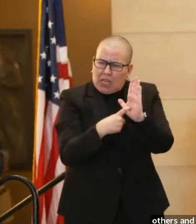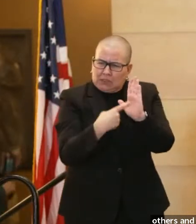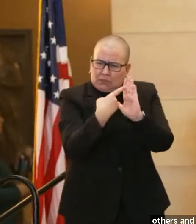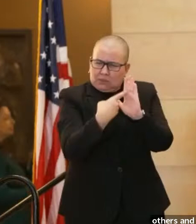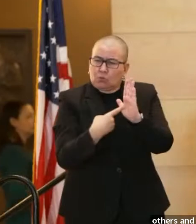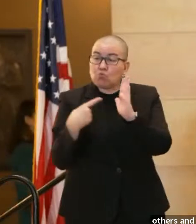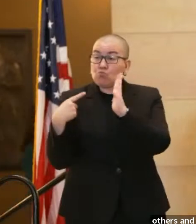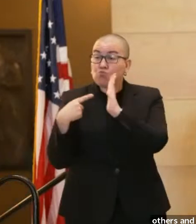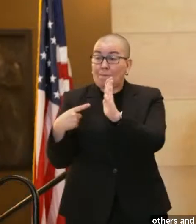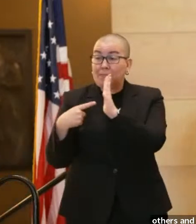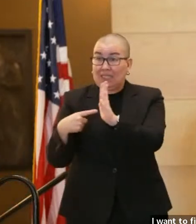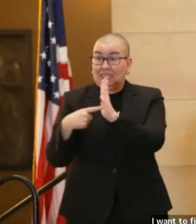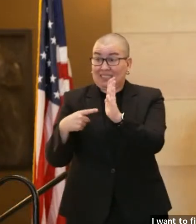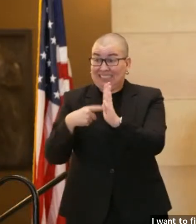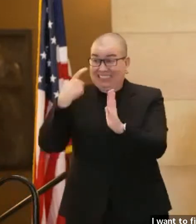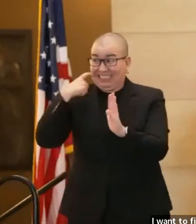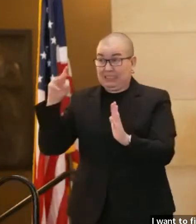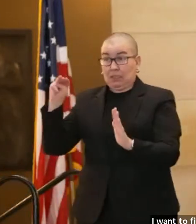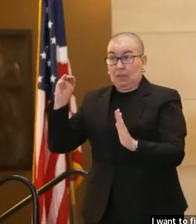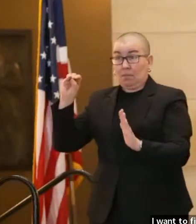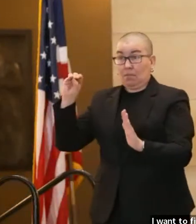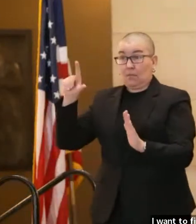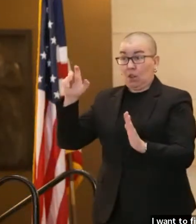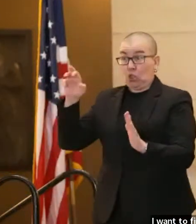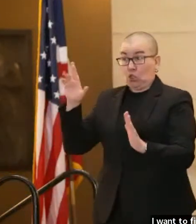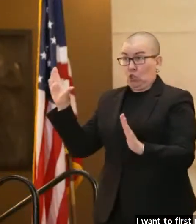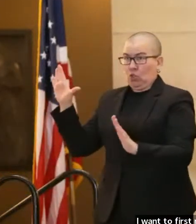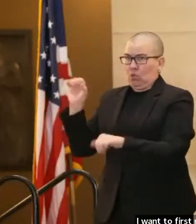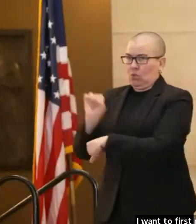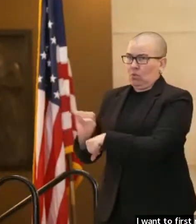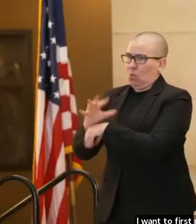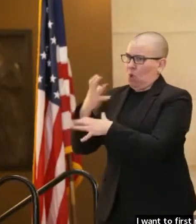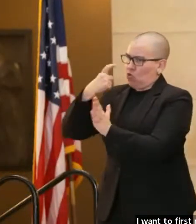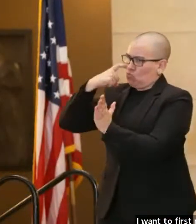Moeller for all of the work that she has done. It's been years of it.